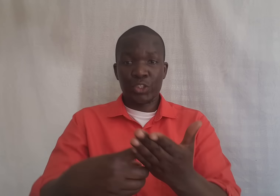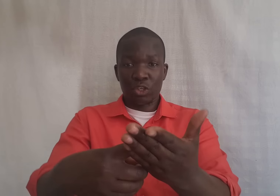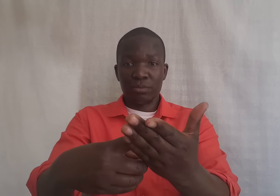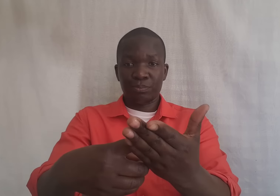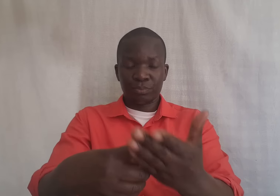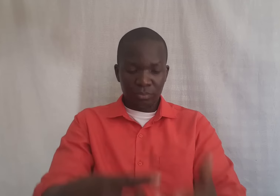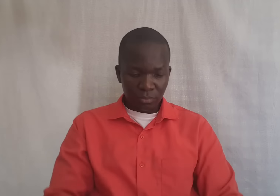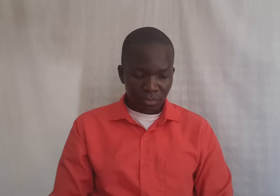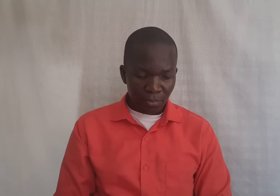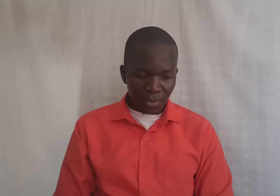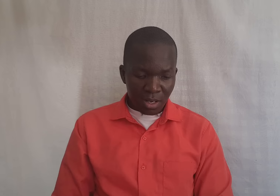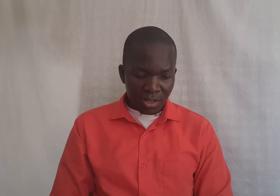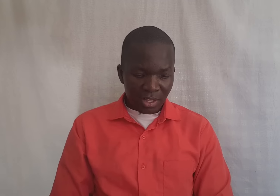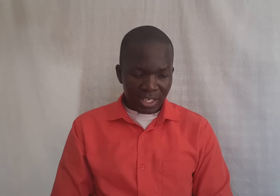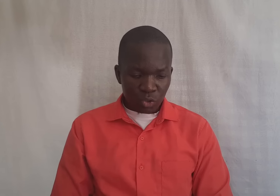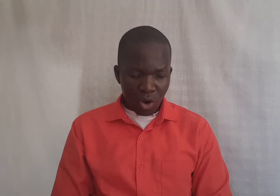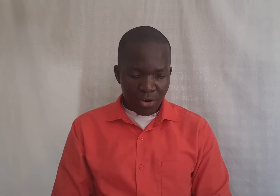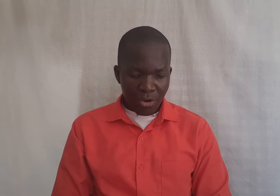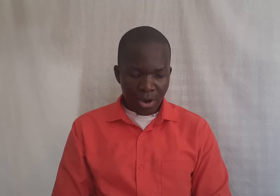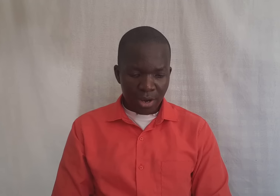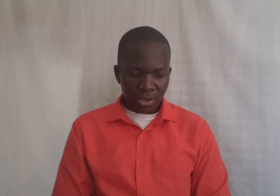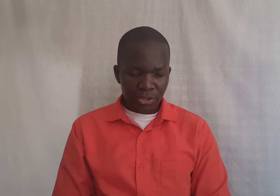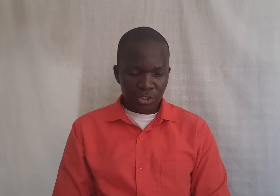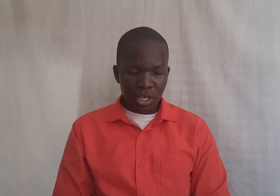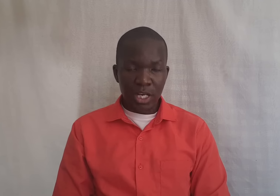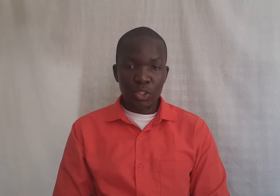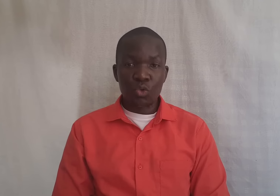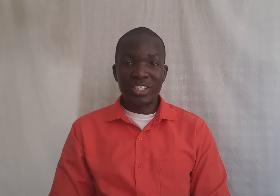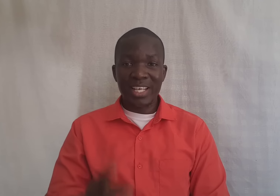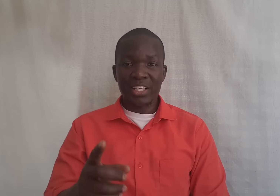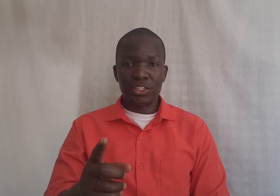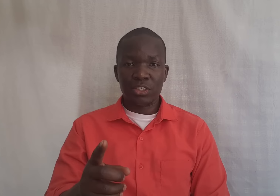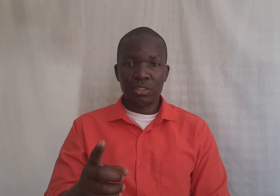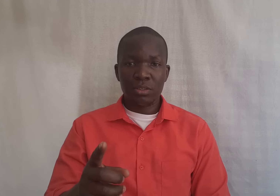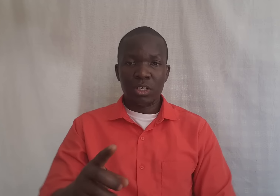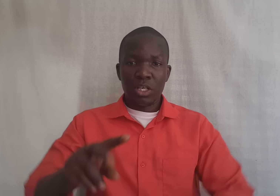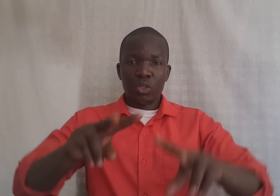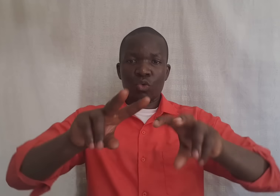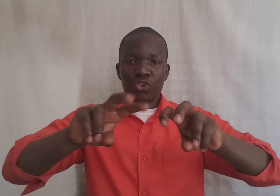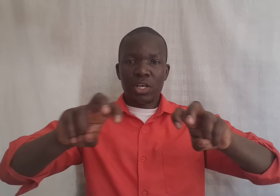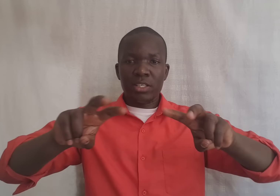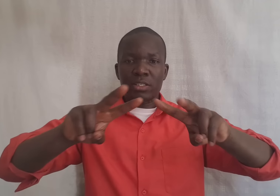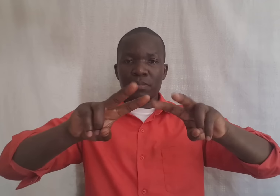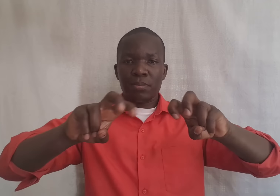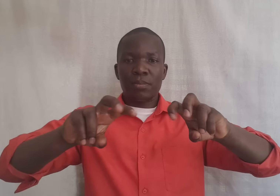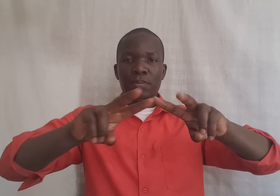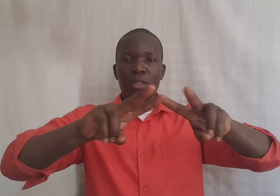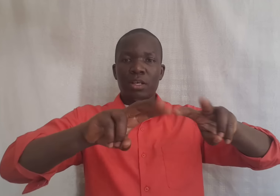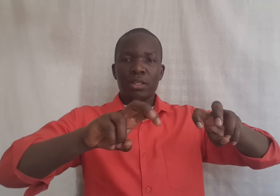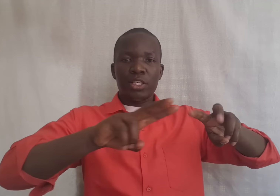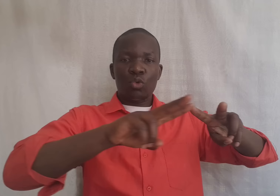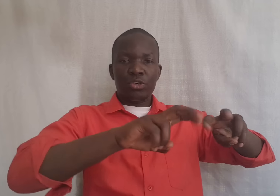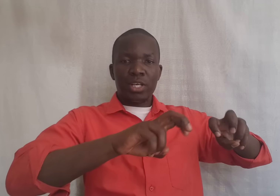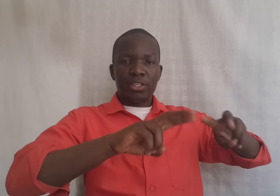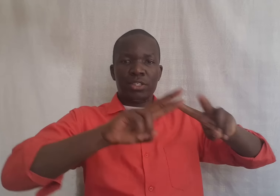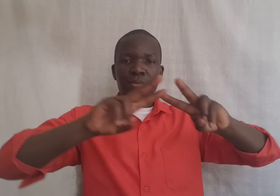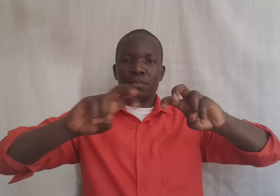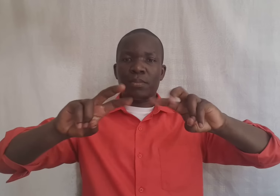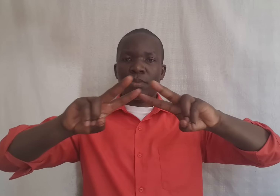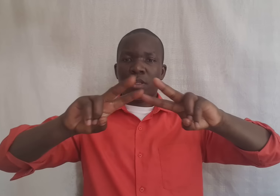discussion. The next word here is to research. To research. This is to research.